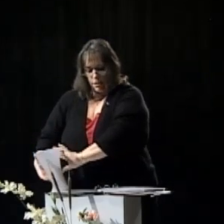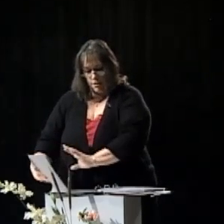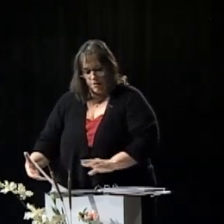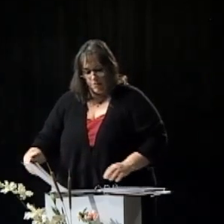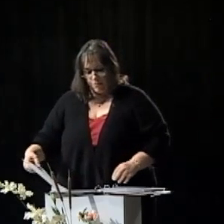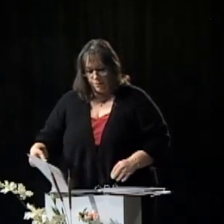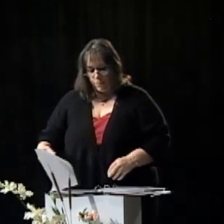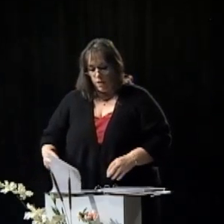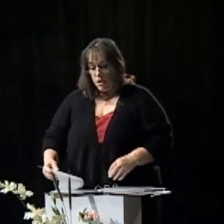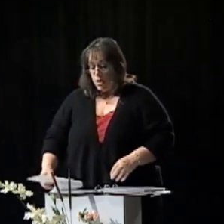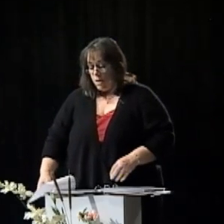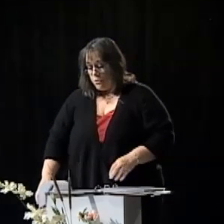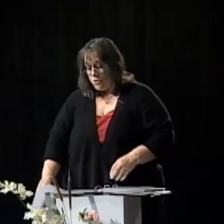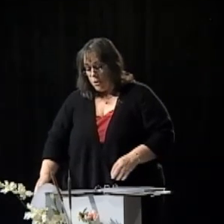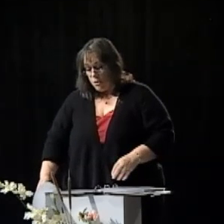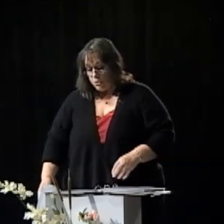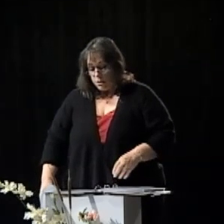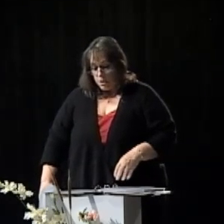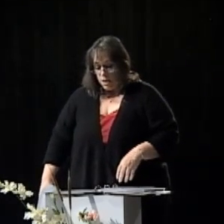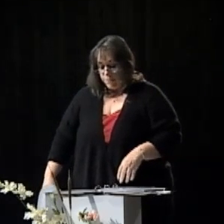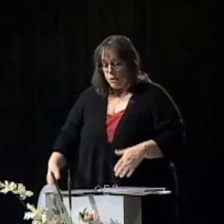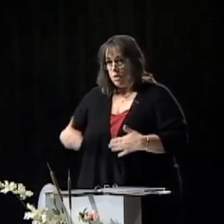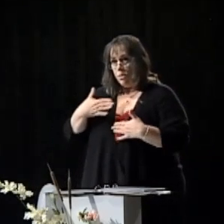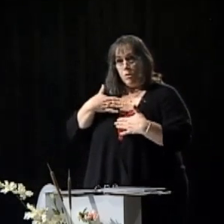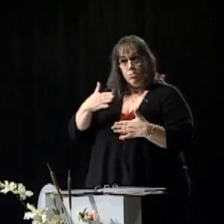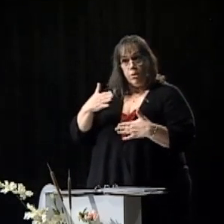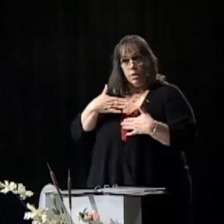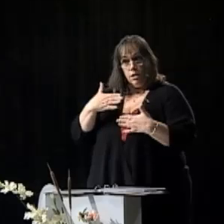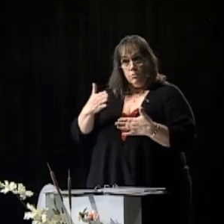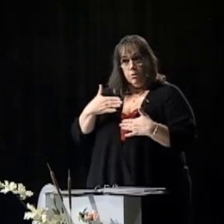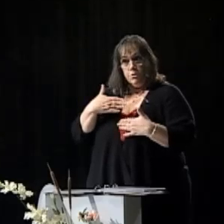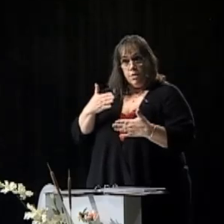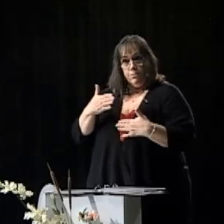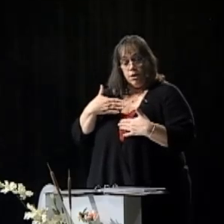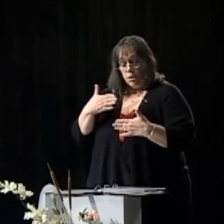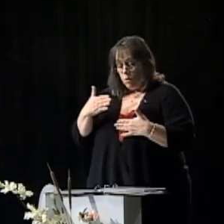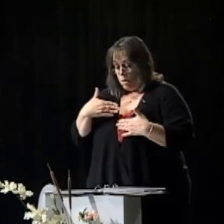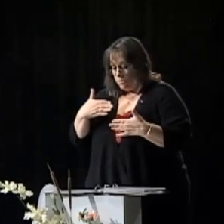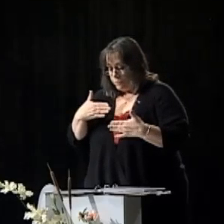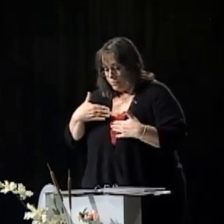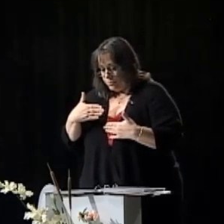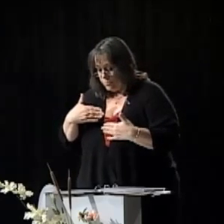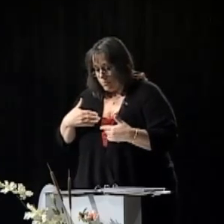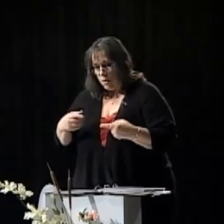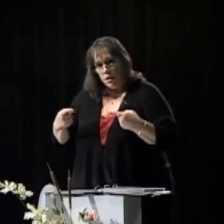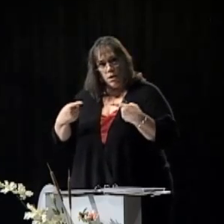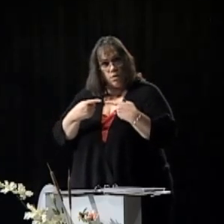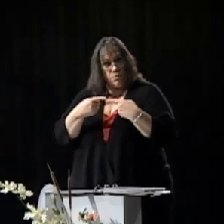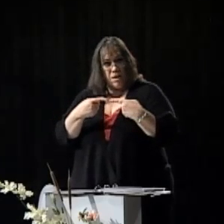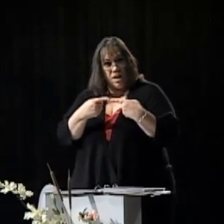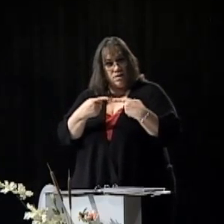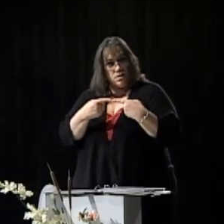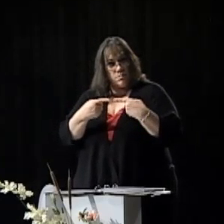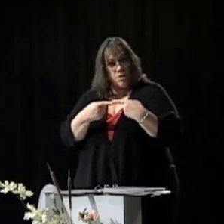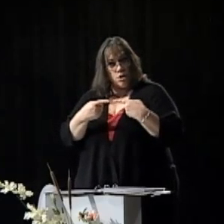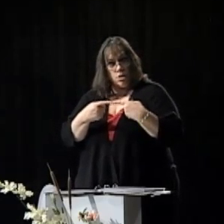Okay. So does this have to do with your breathing? When you're not feeling well? Are you in pain? Does something hurt?